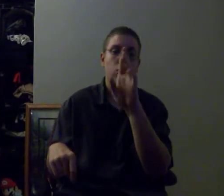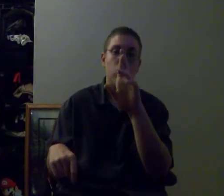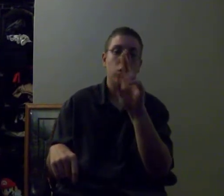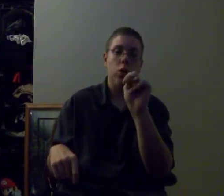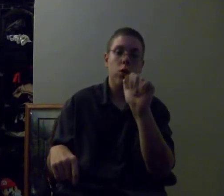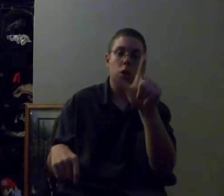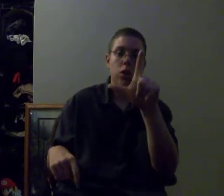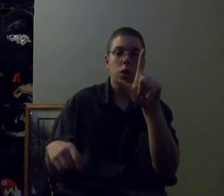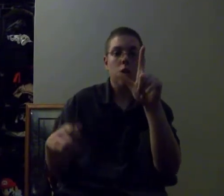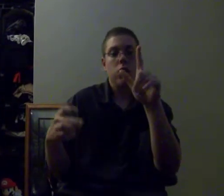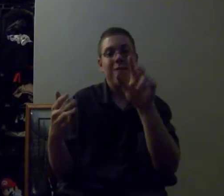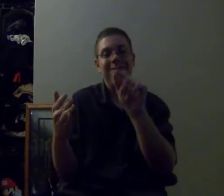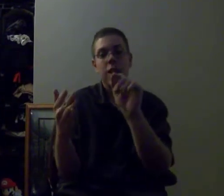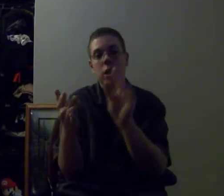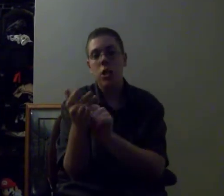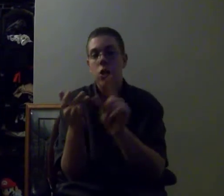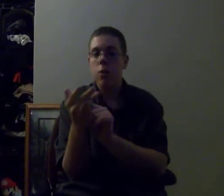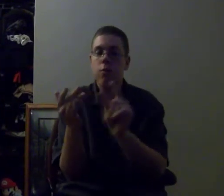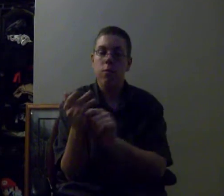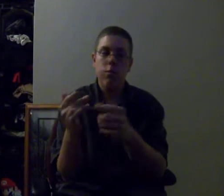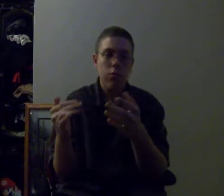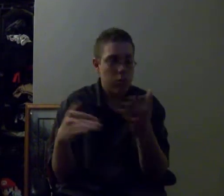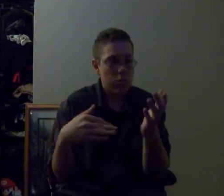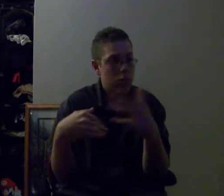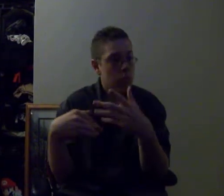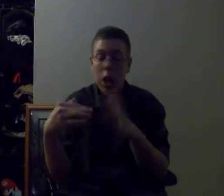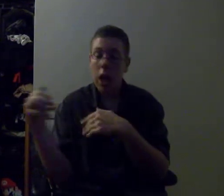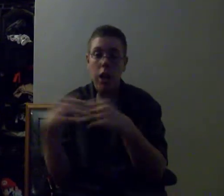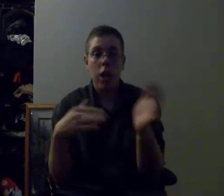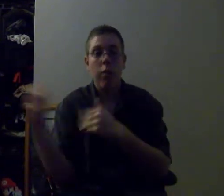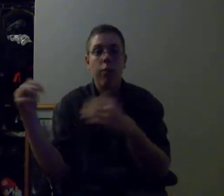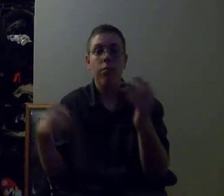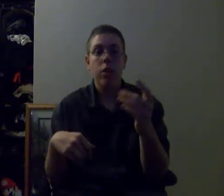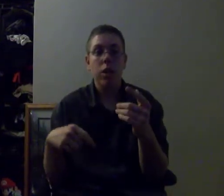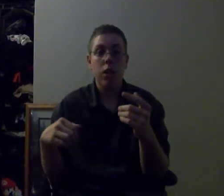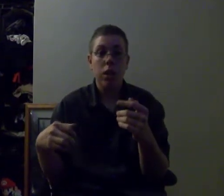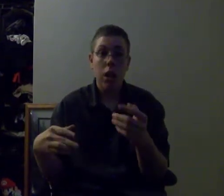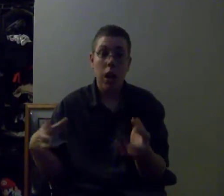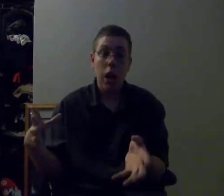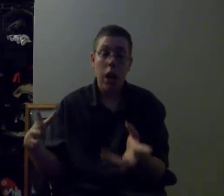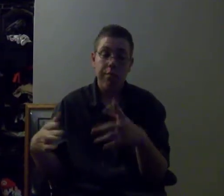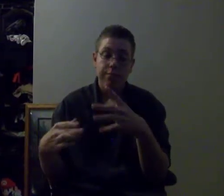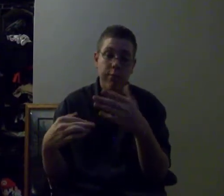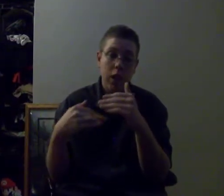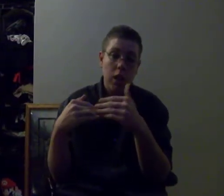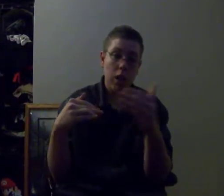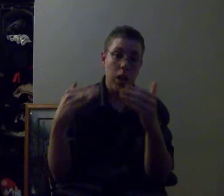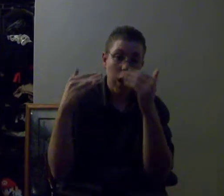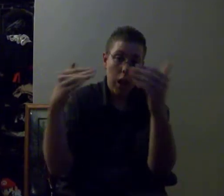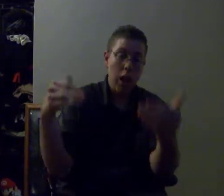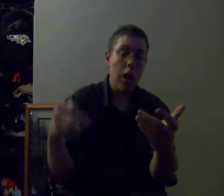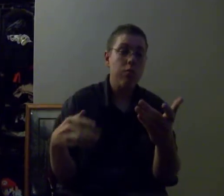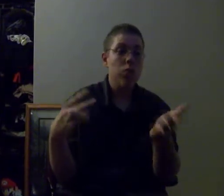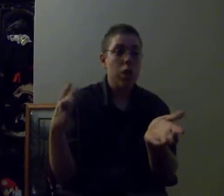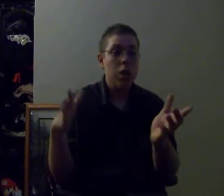their sources. So students usually come to class with an article that they've researched on the topic, and then I have all of